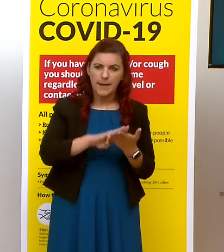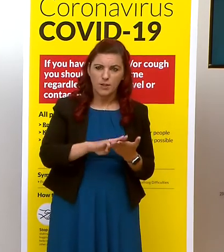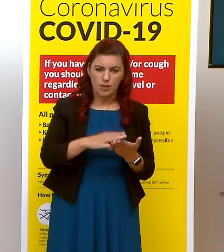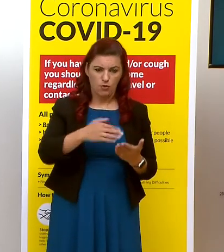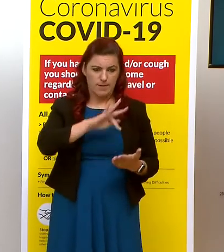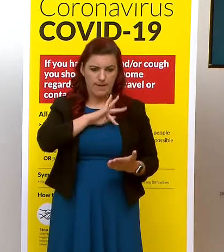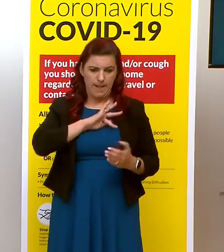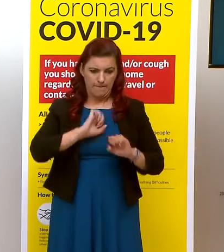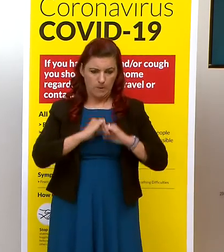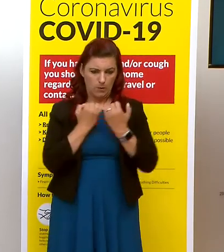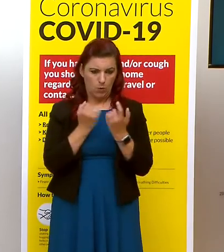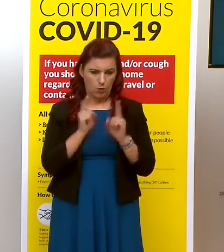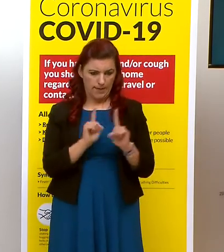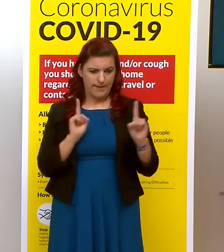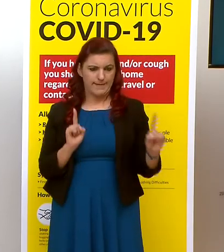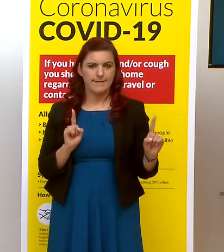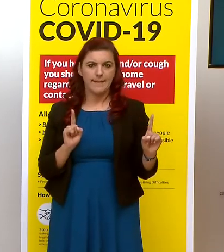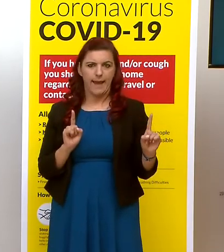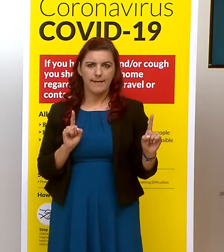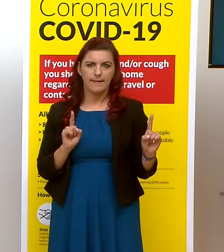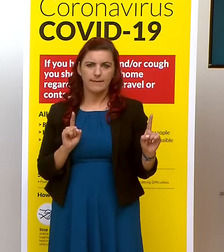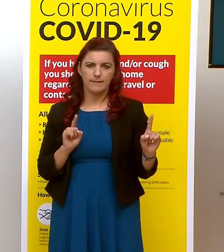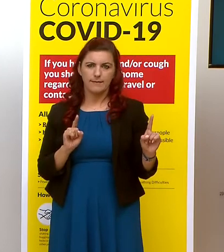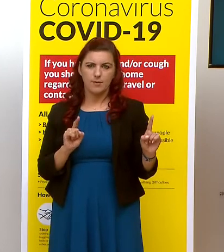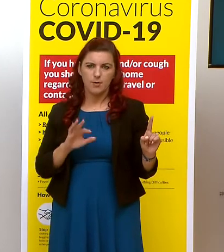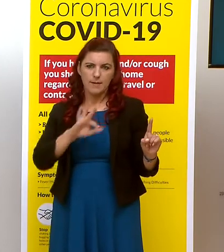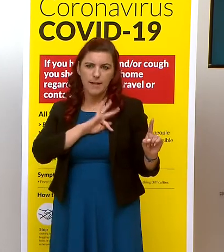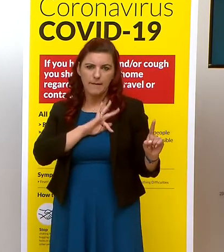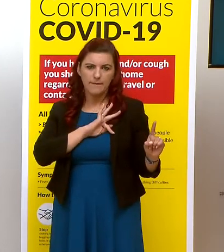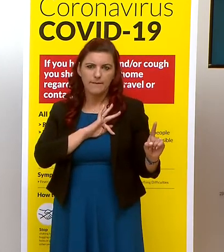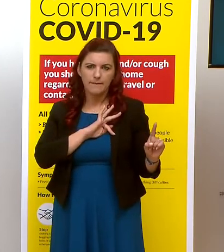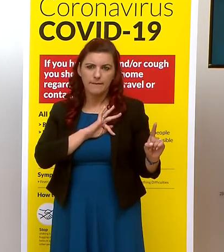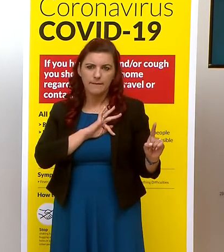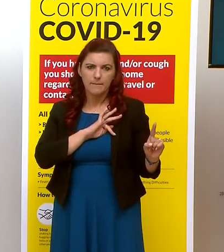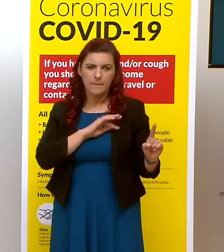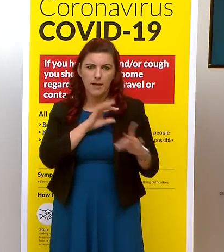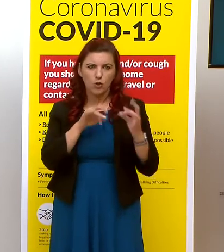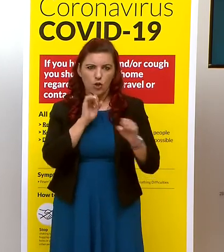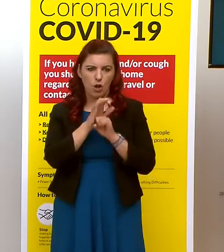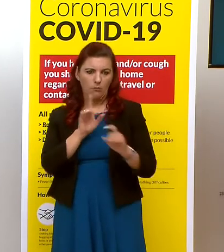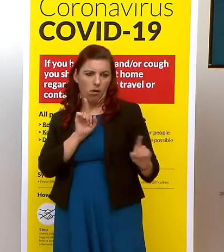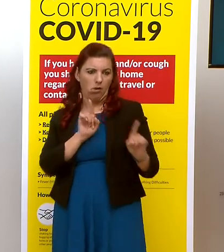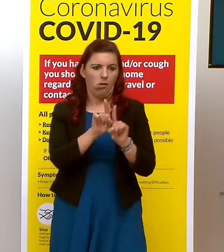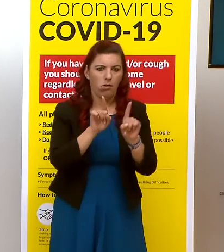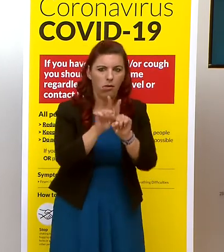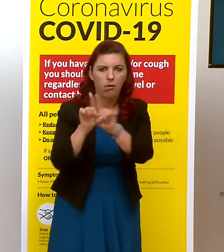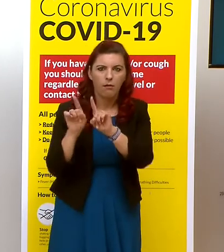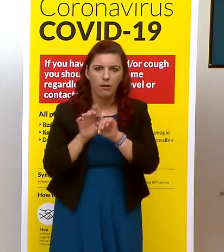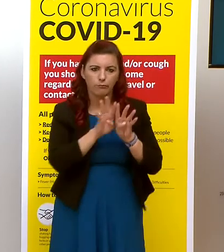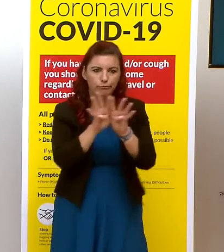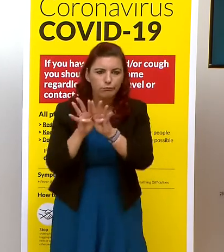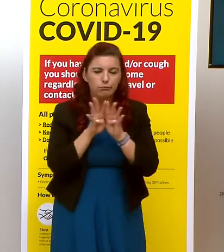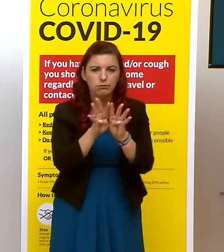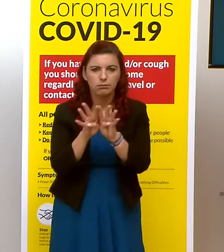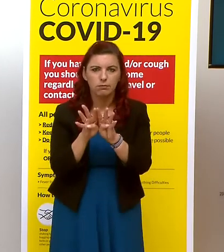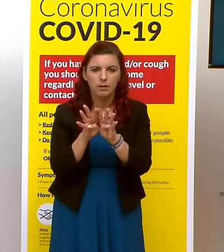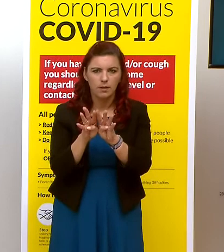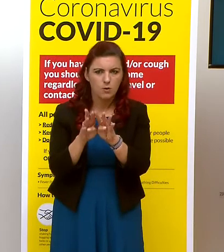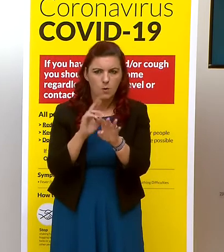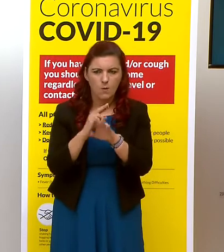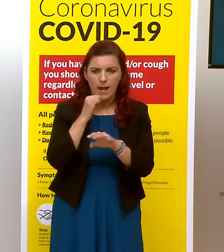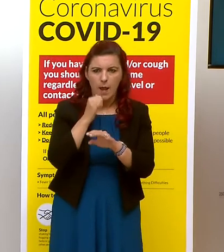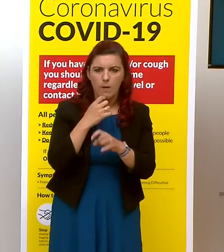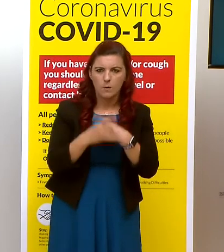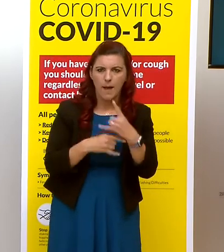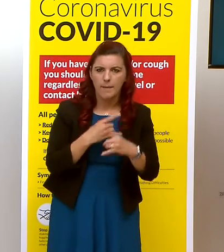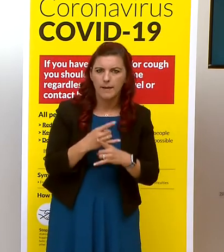is important in such facilities, that there's no congregation of people in a way that would allow the virus to transmit. As